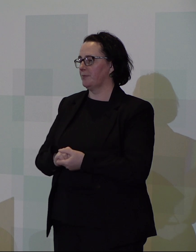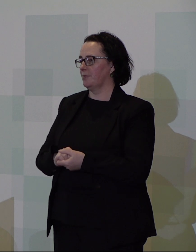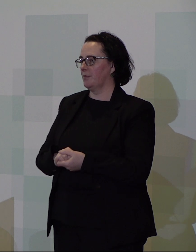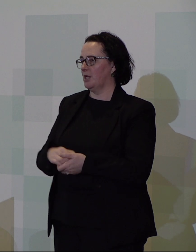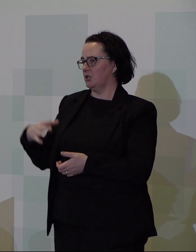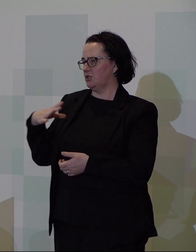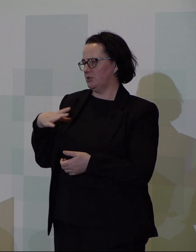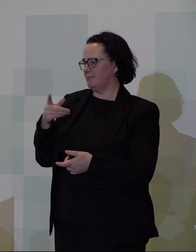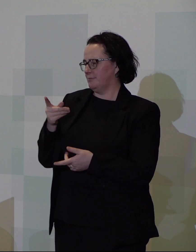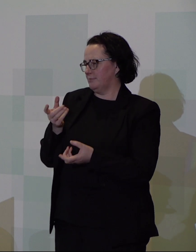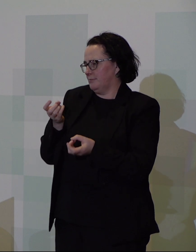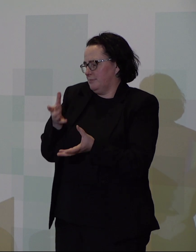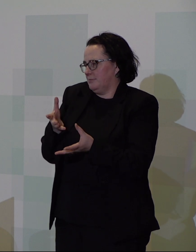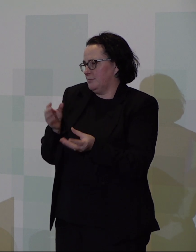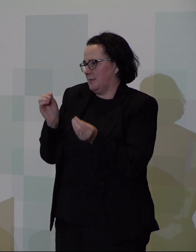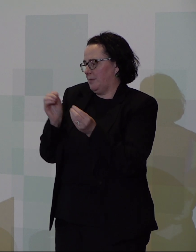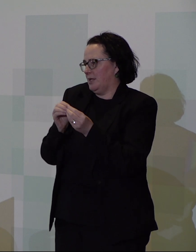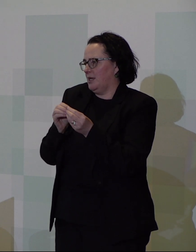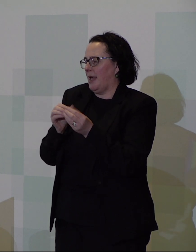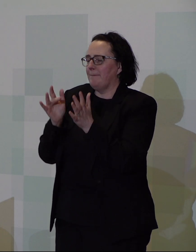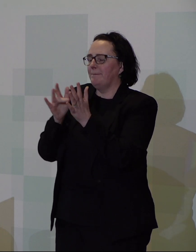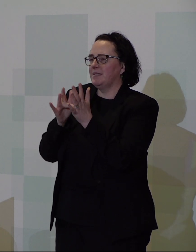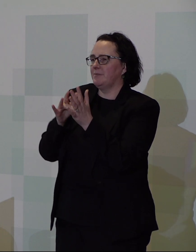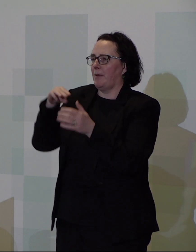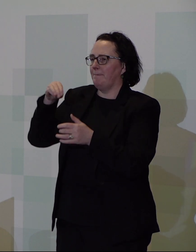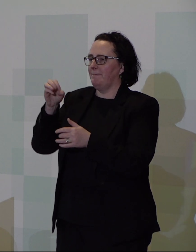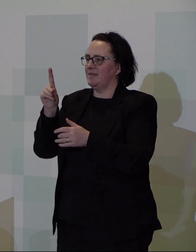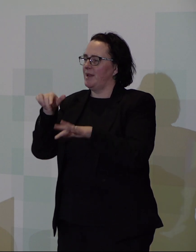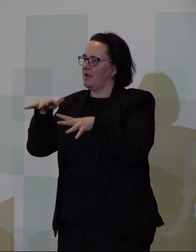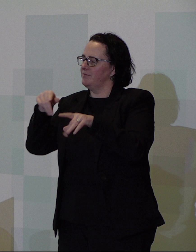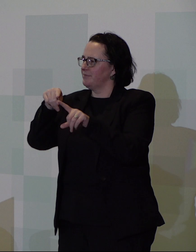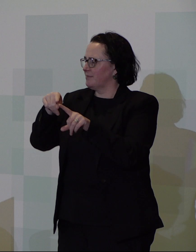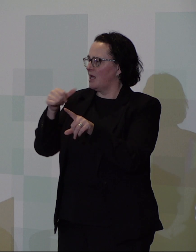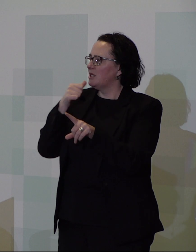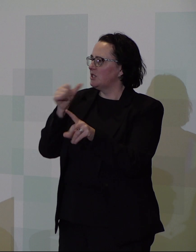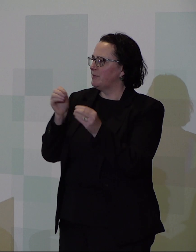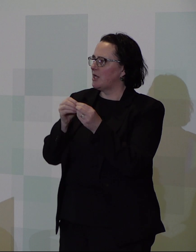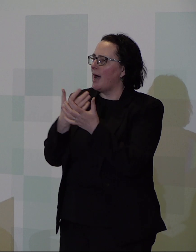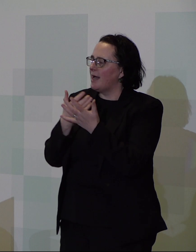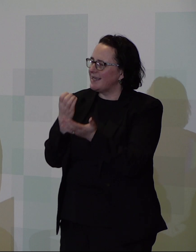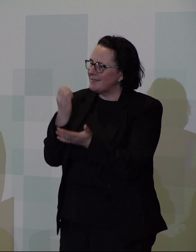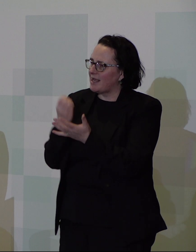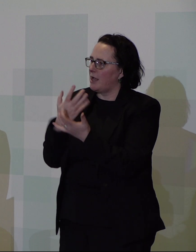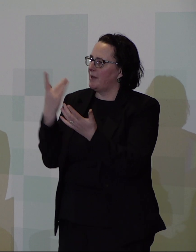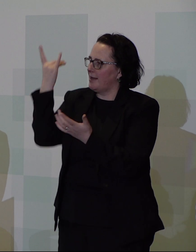one important caveat to bear in mind with these median incomes is that it takes no account of hours worked.